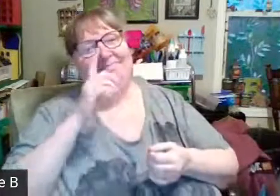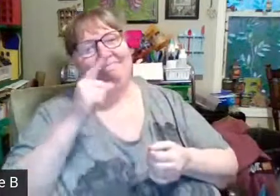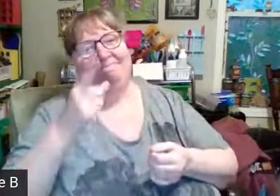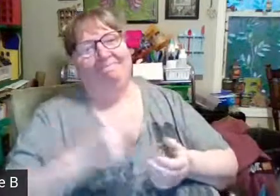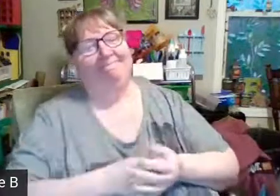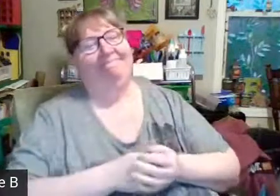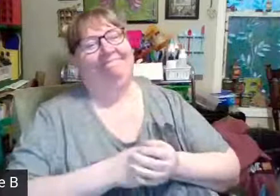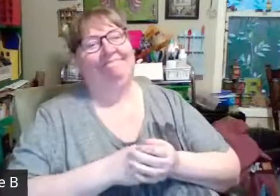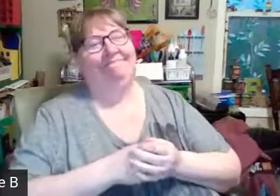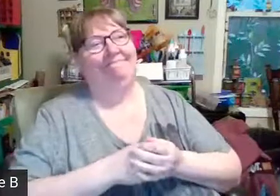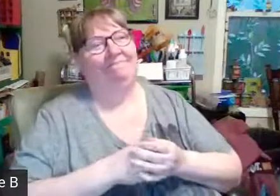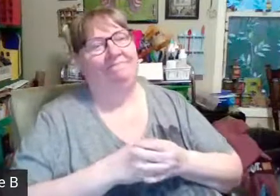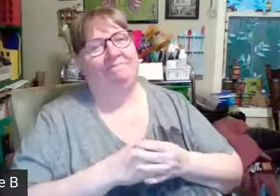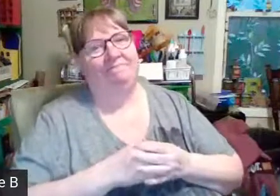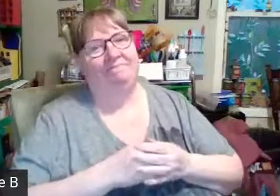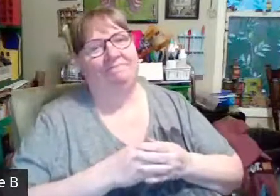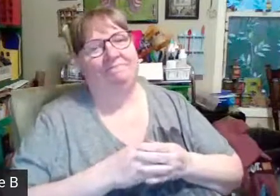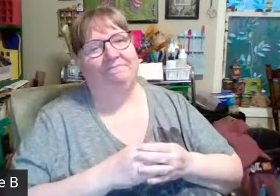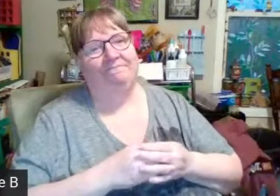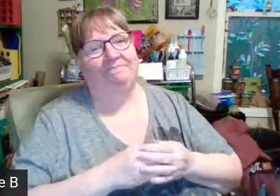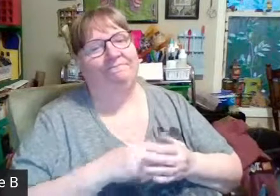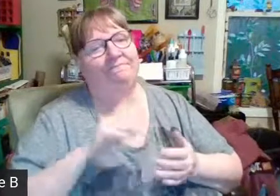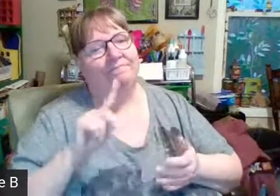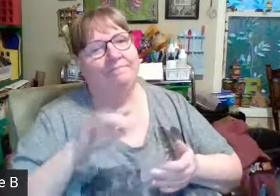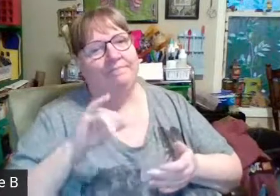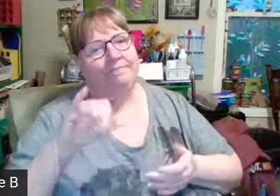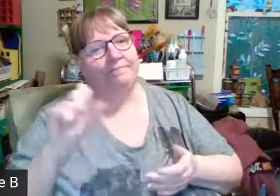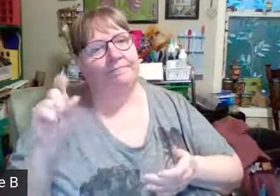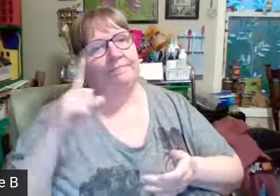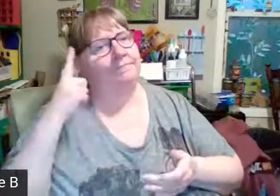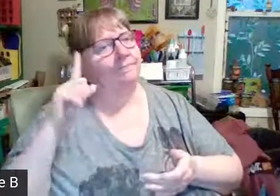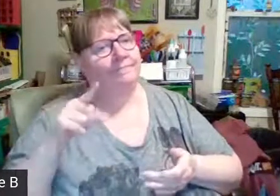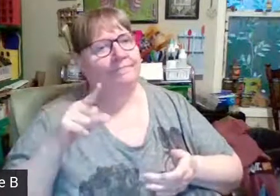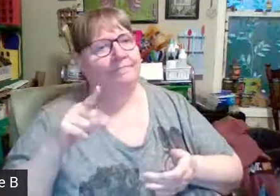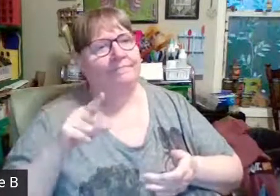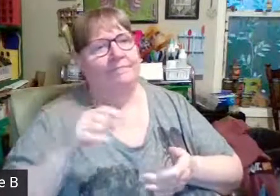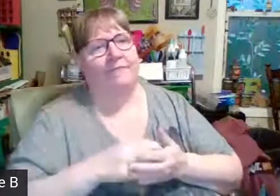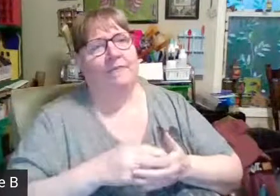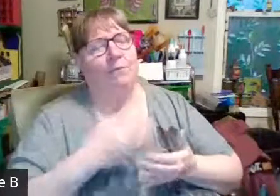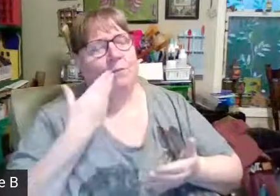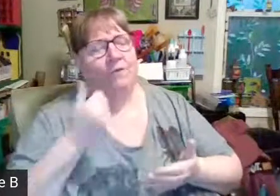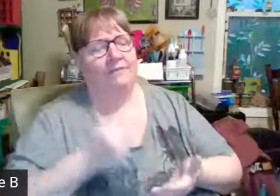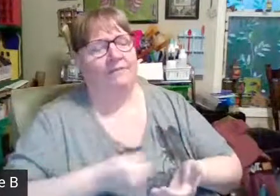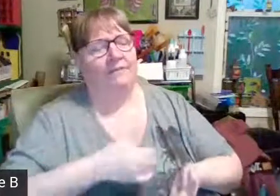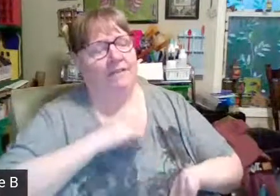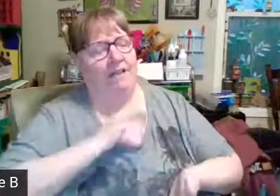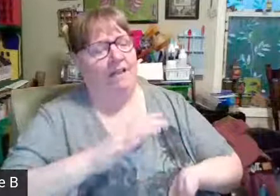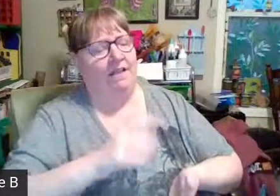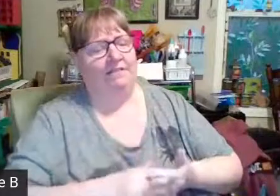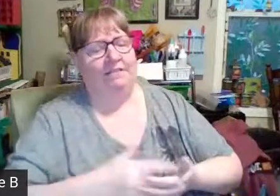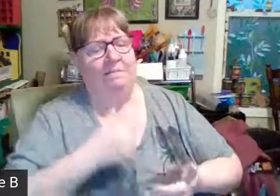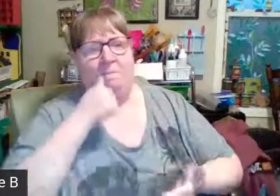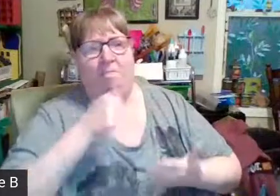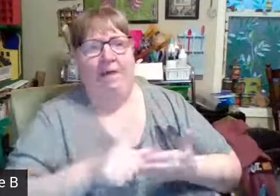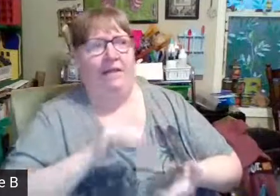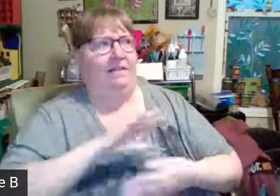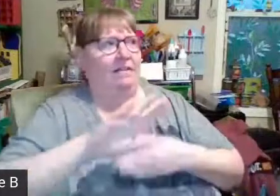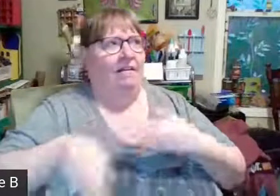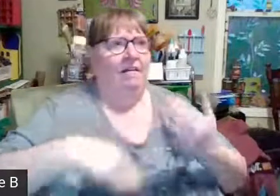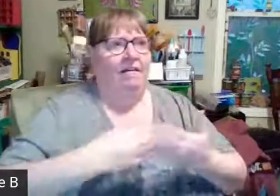So, Kim, what was it like mailing for your first big month to all the hardests that are not adopted? How did that